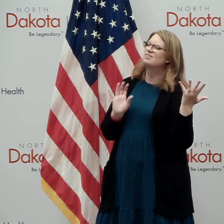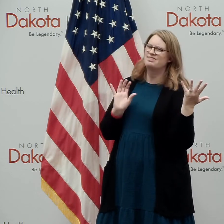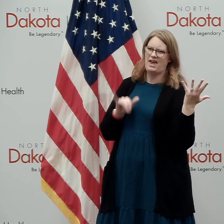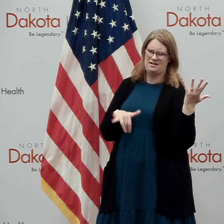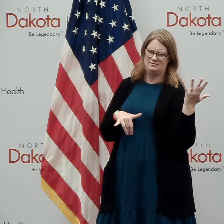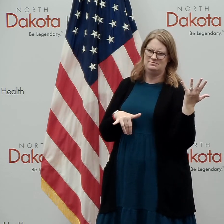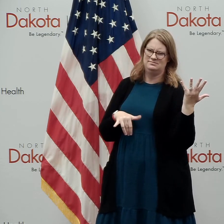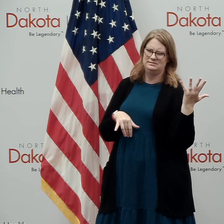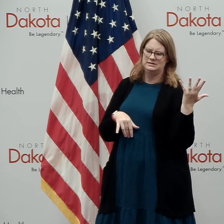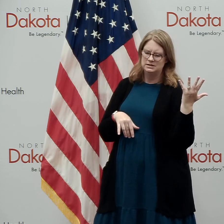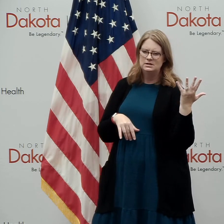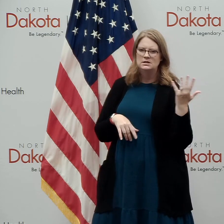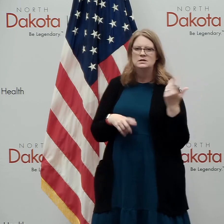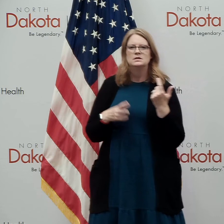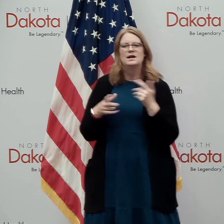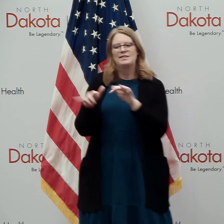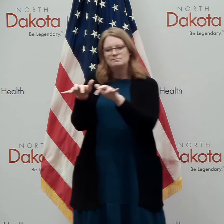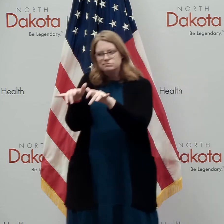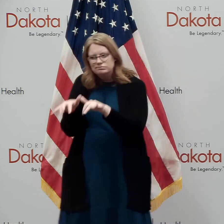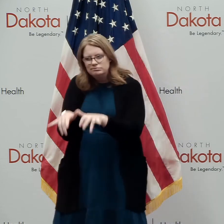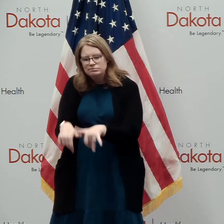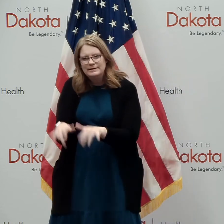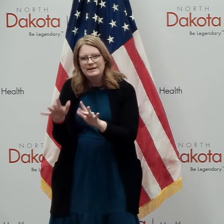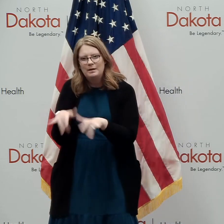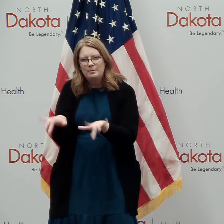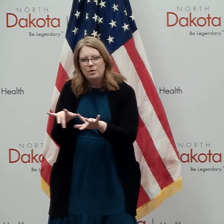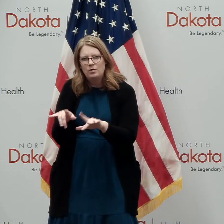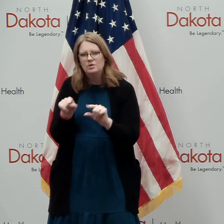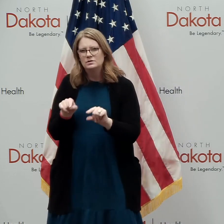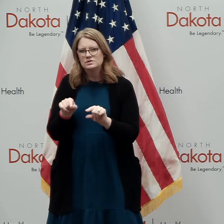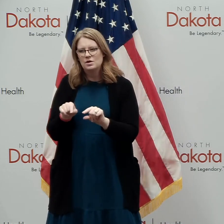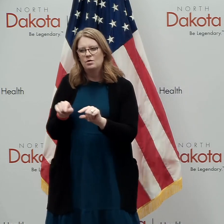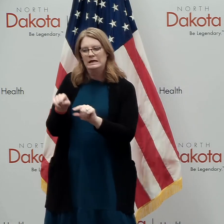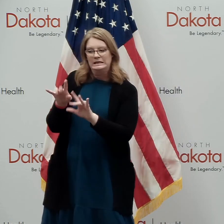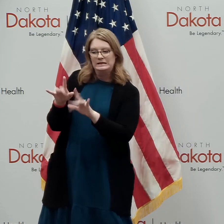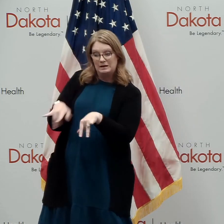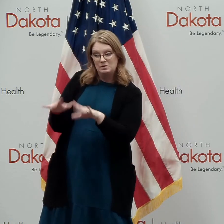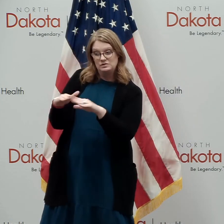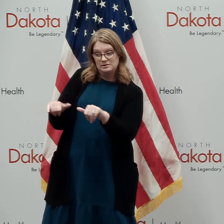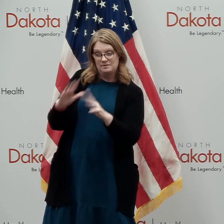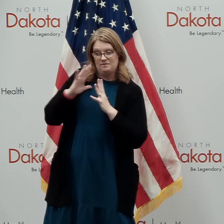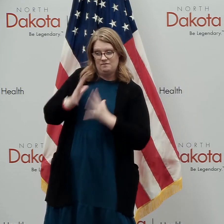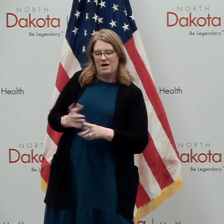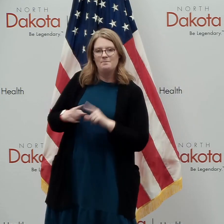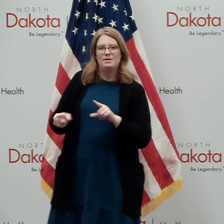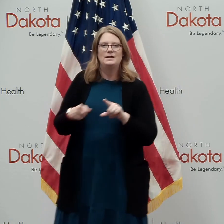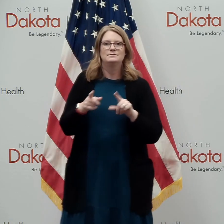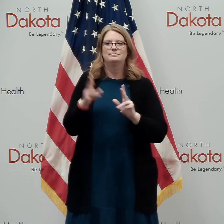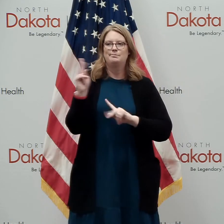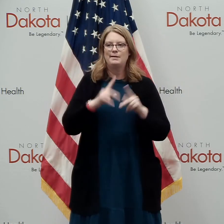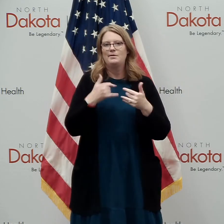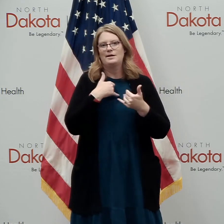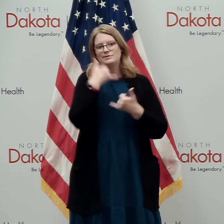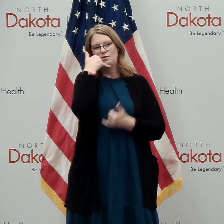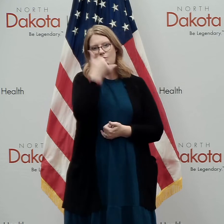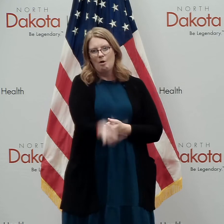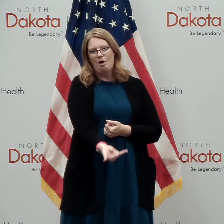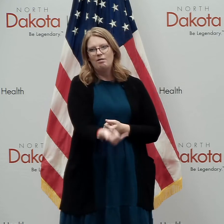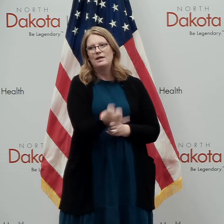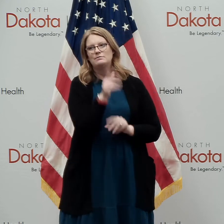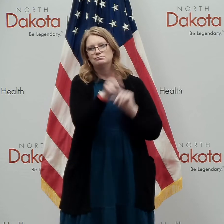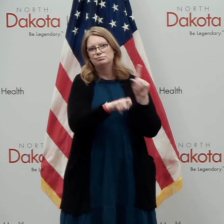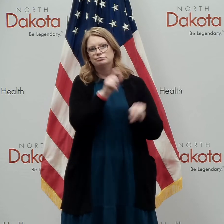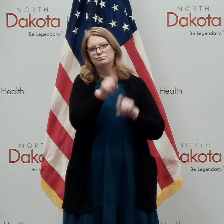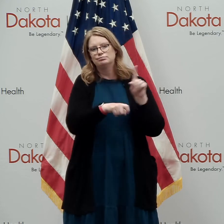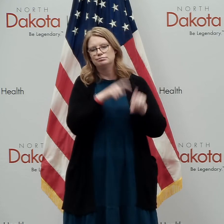that we just, for right now, we don't have any better way to do that than to